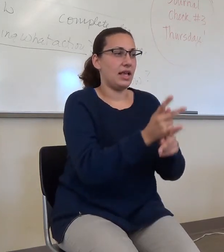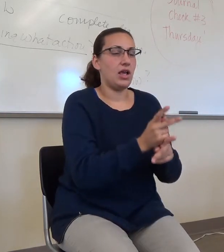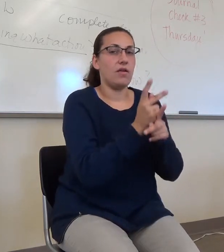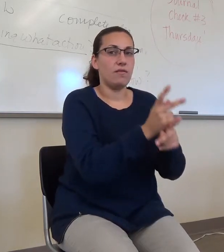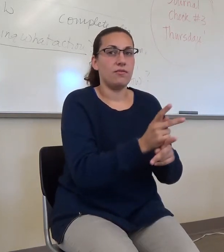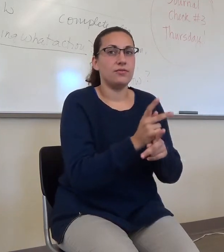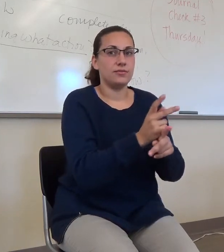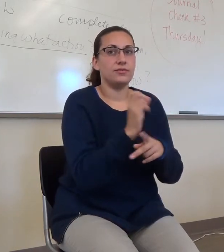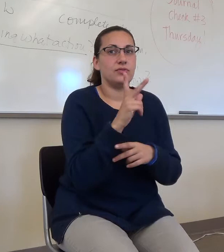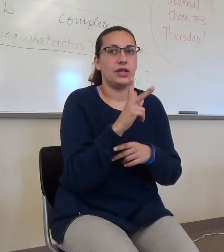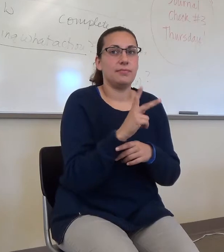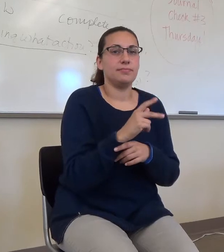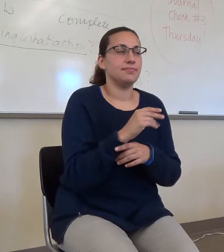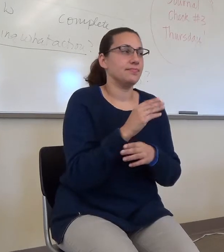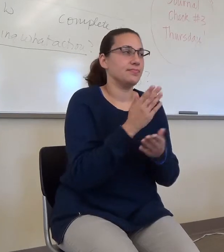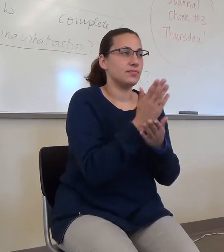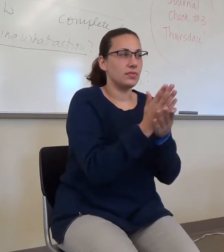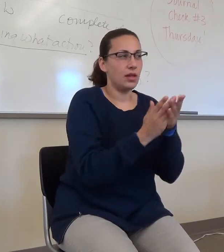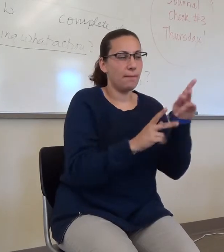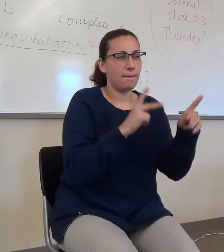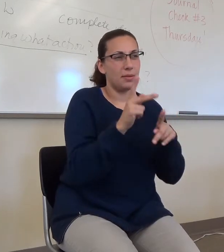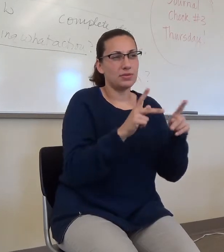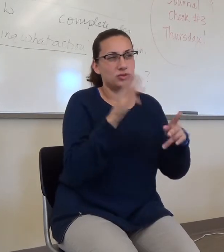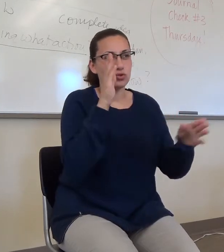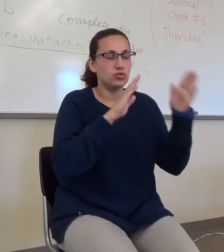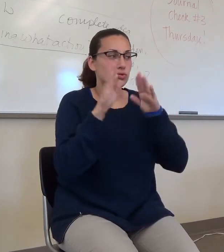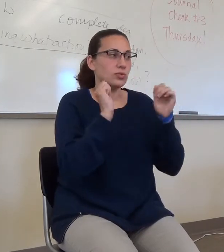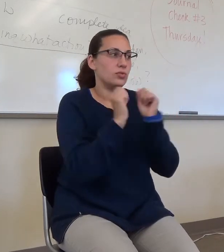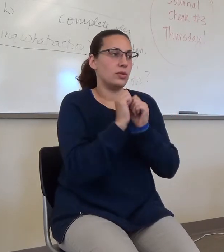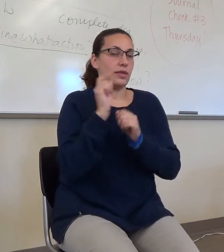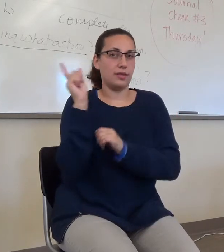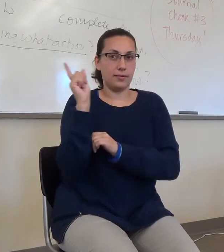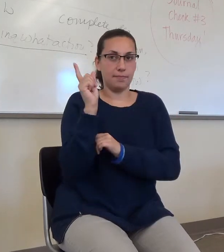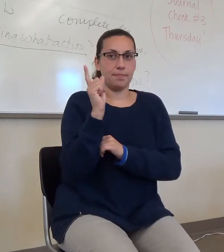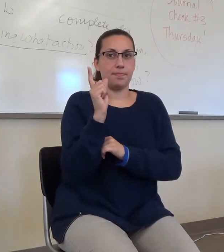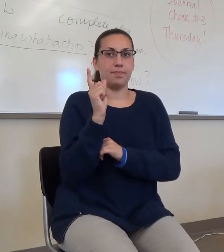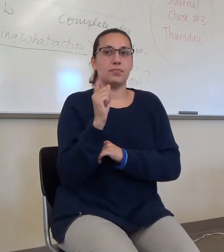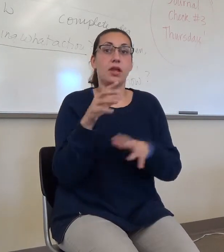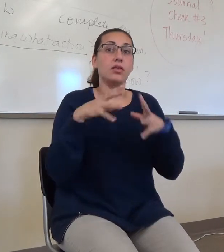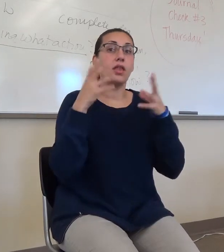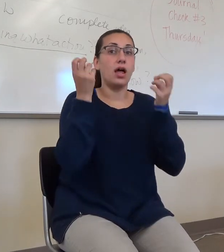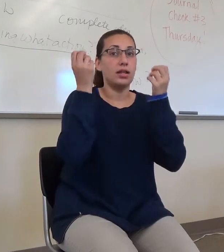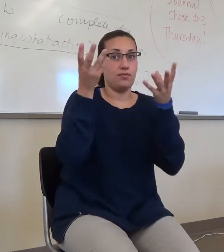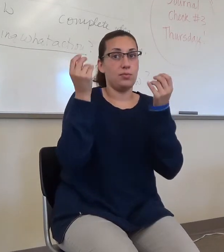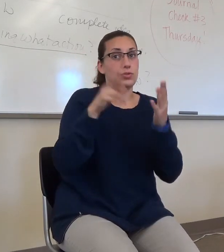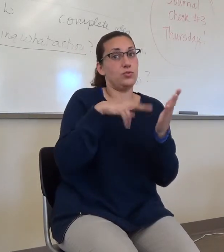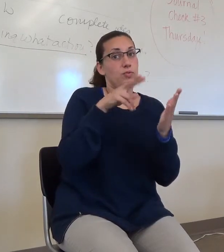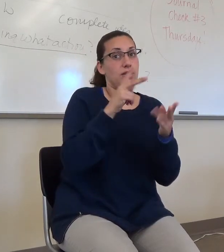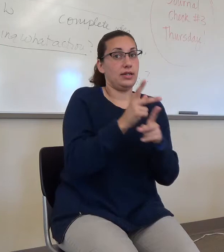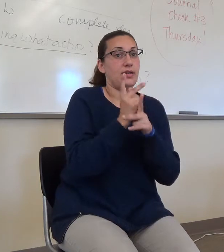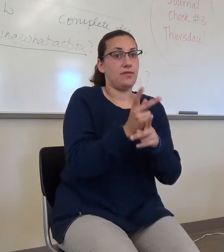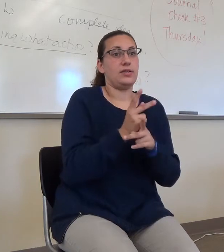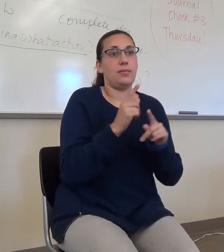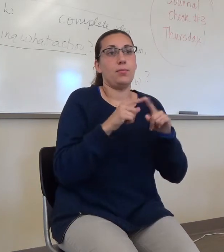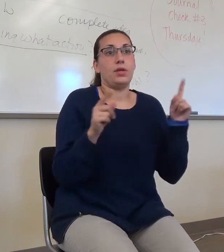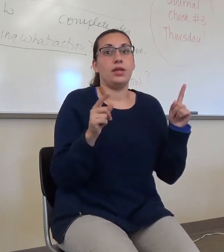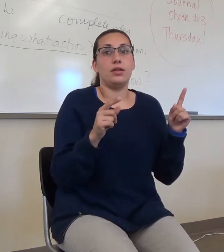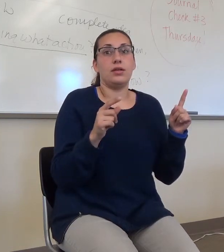trouble with this. It's got a lot of information in it. Again, read it carefully. According to the